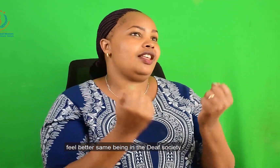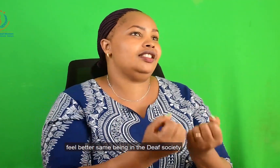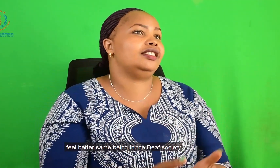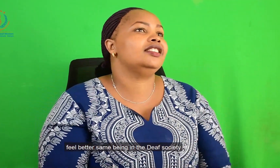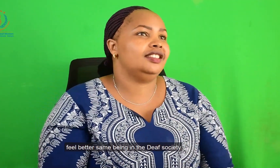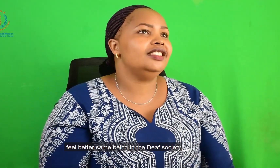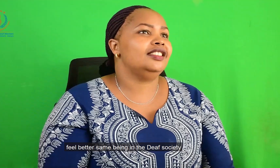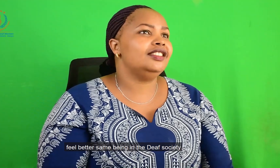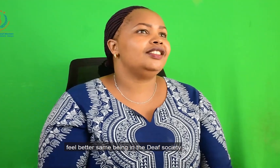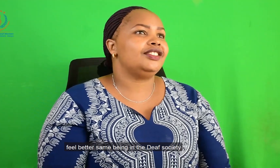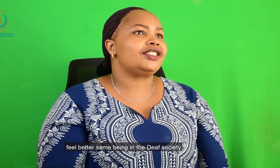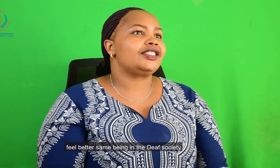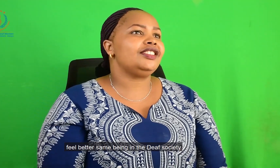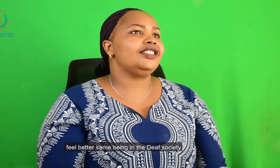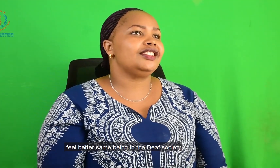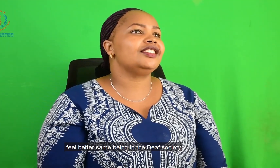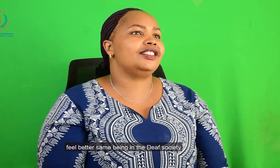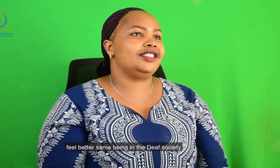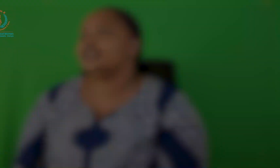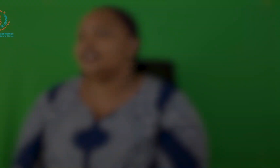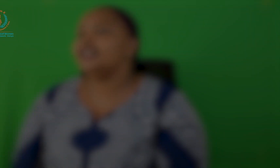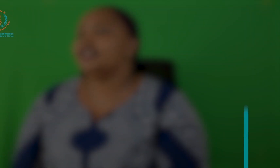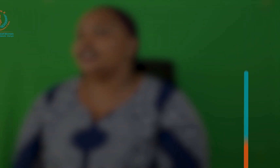the same time being in the deaf society.